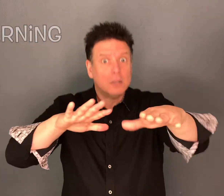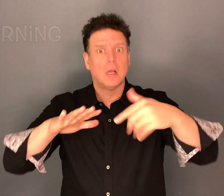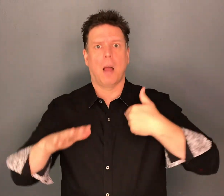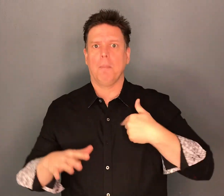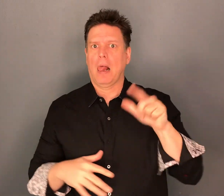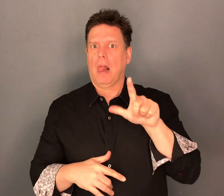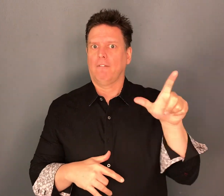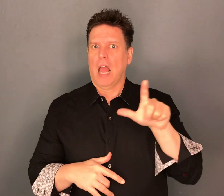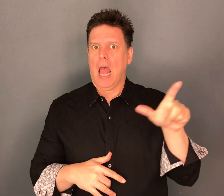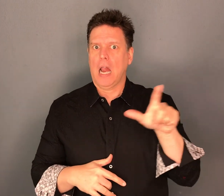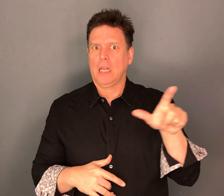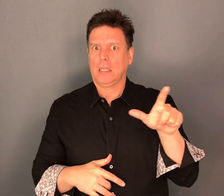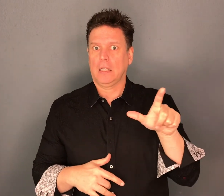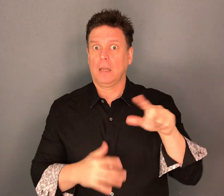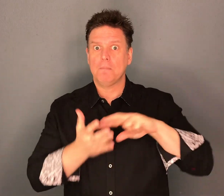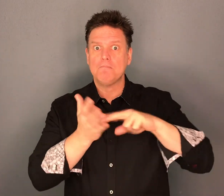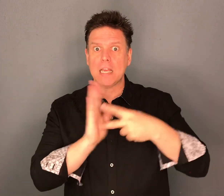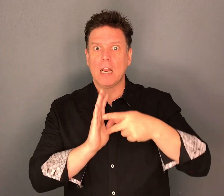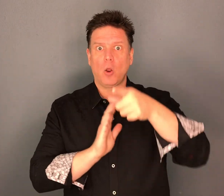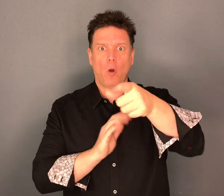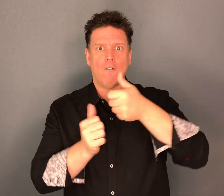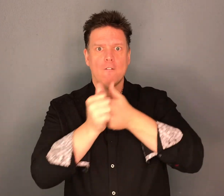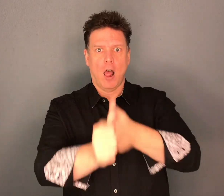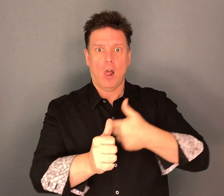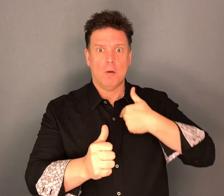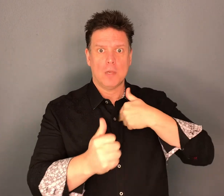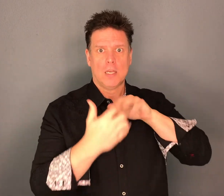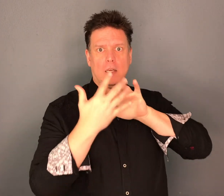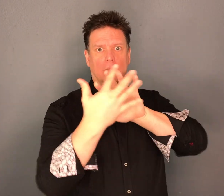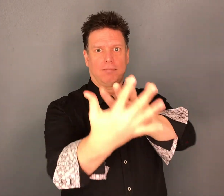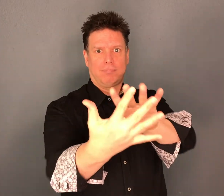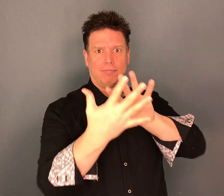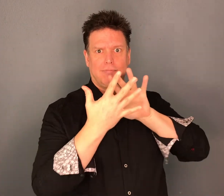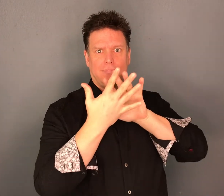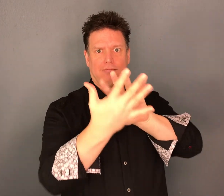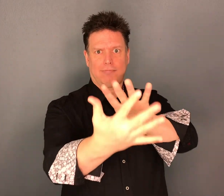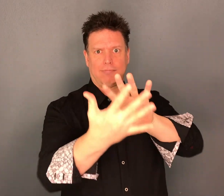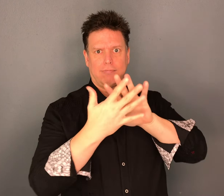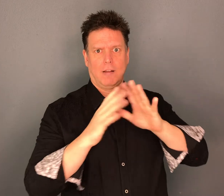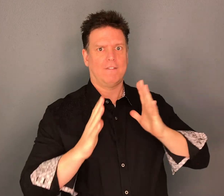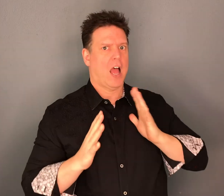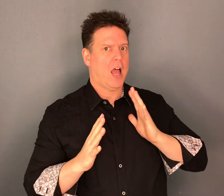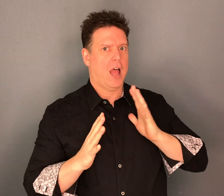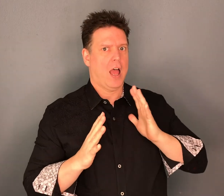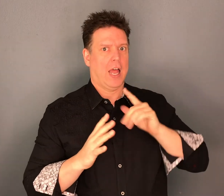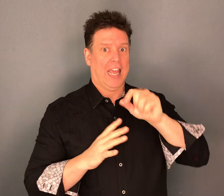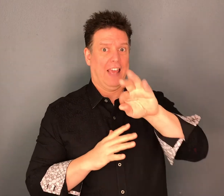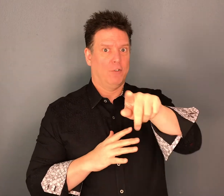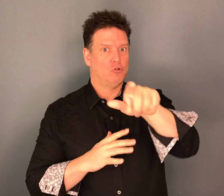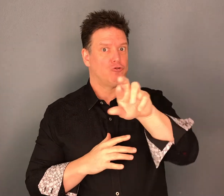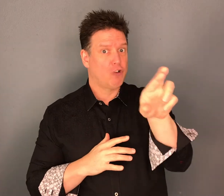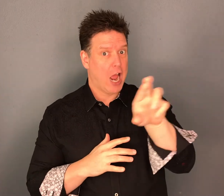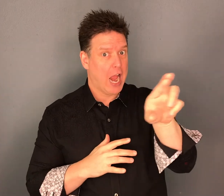Okay, here's a warning for you. I'm left-handed, which means you follow me if you're